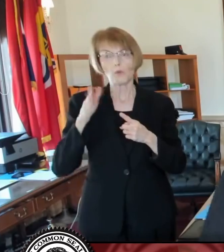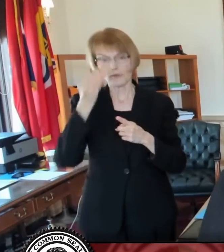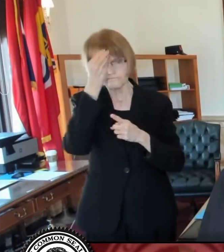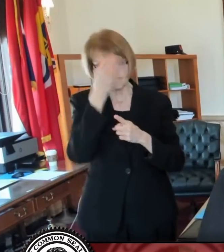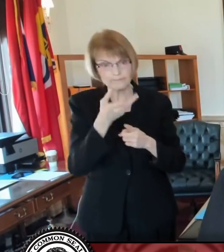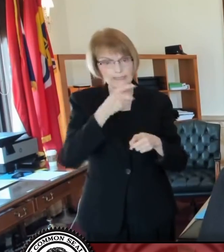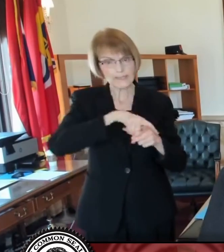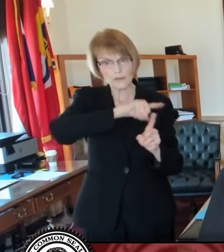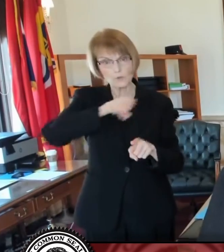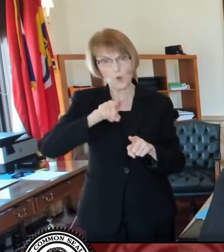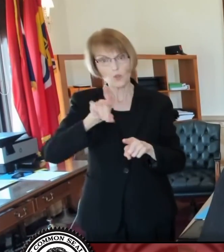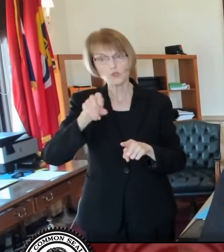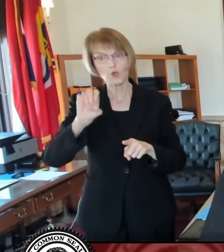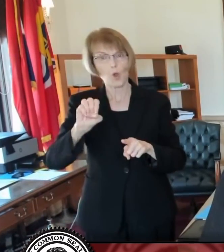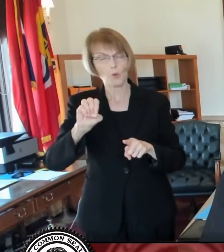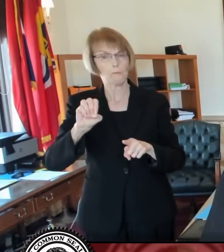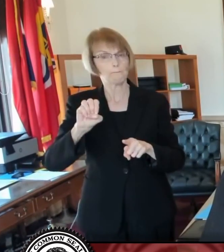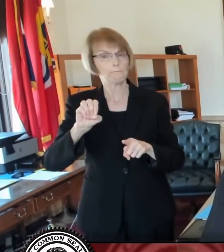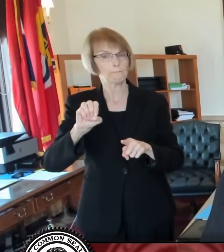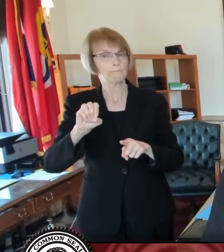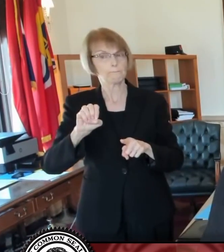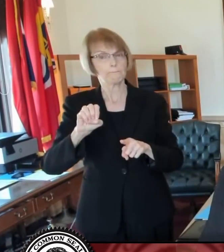on this Wednesday.